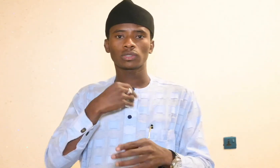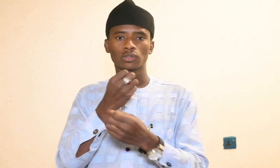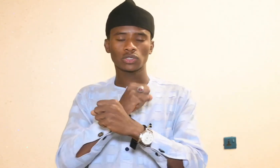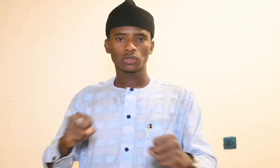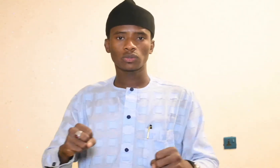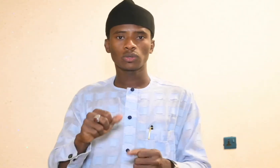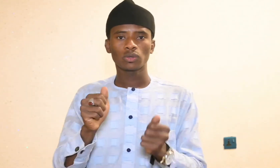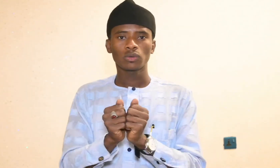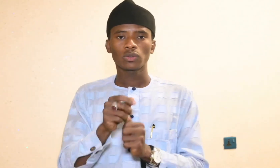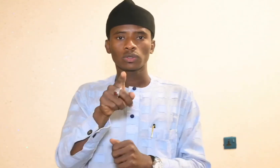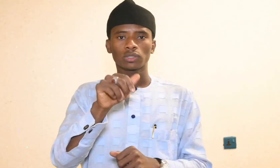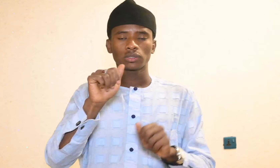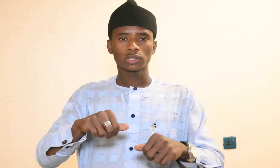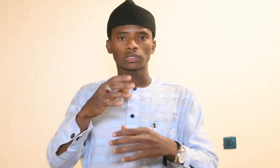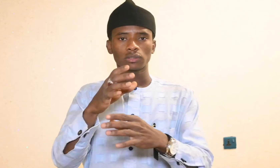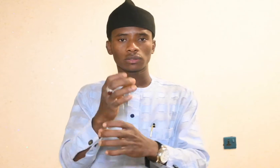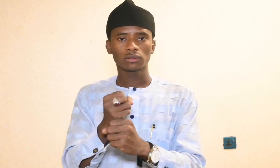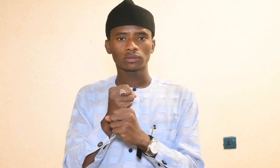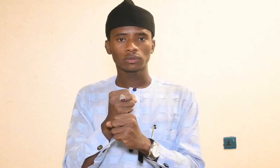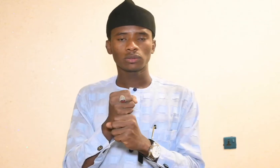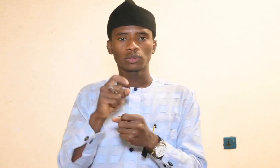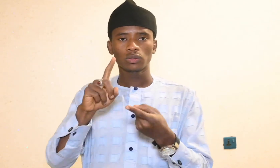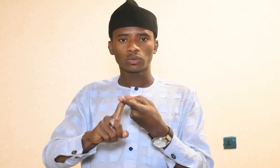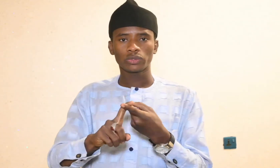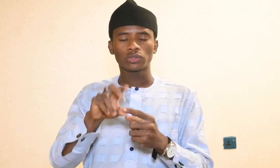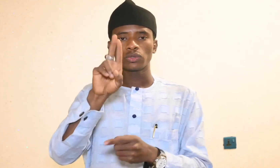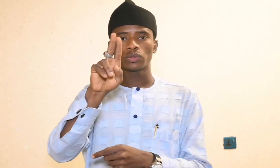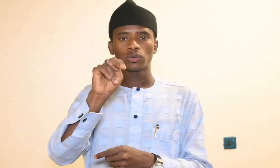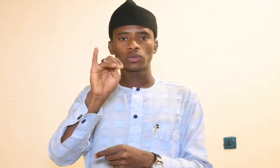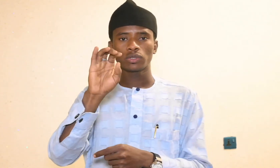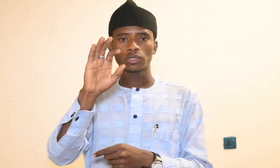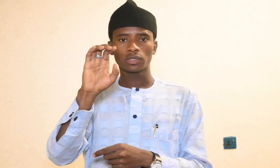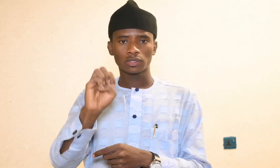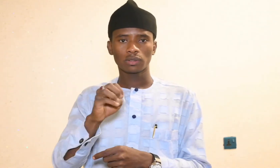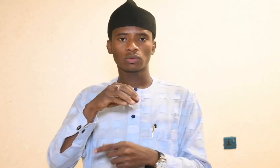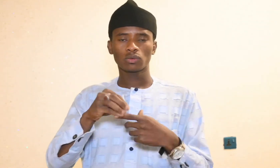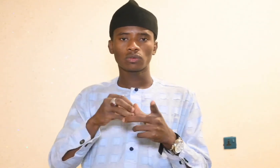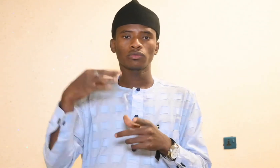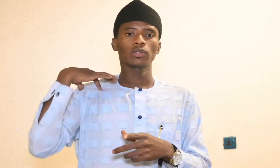and where to find opportunity with UNICEF or the voluntary service overseas.